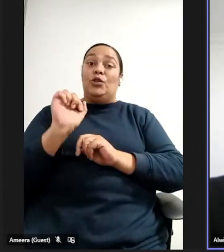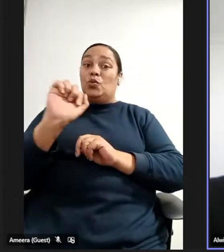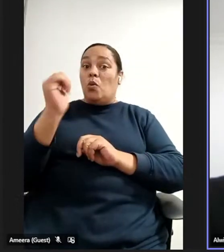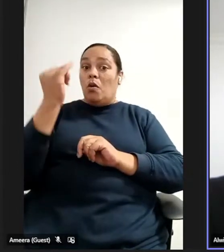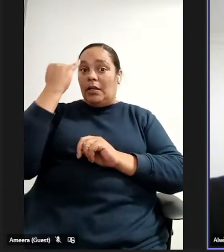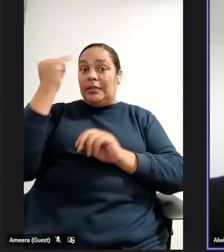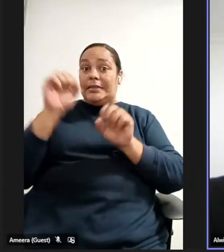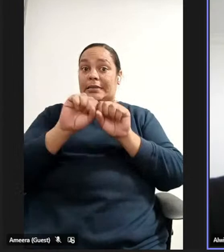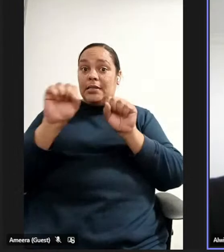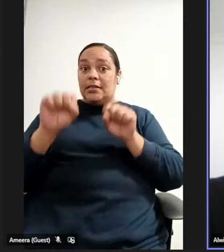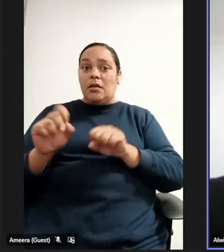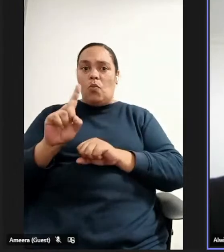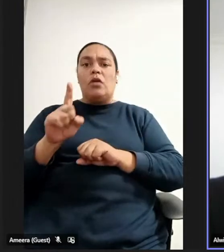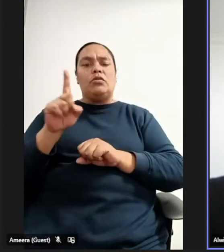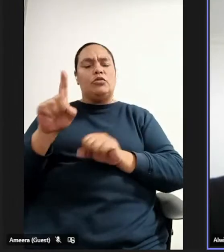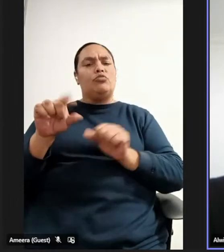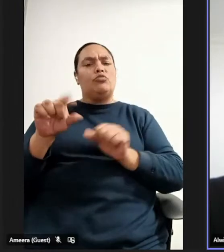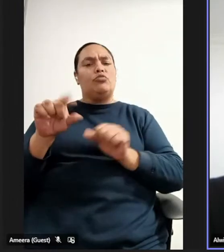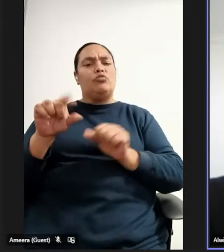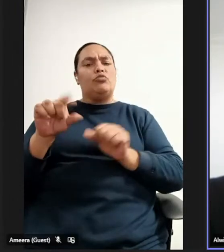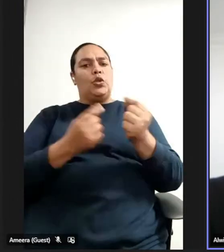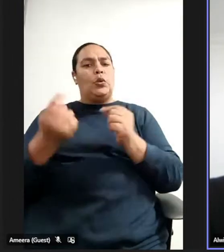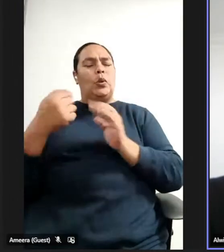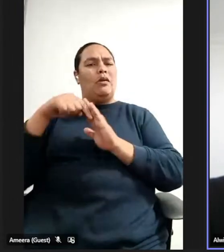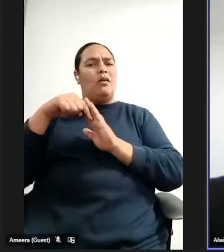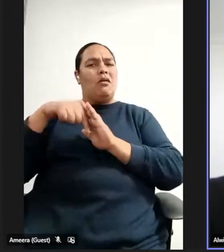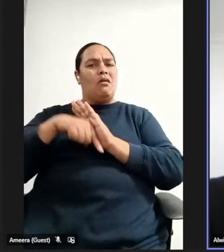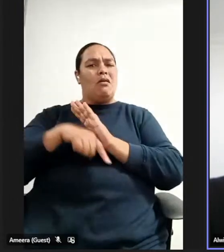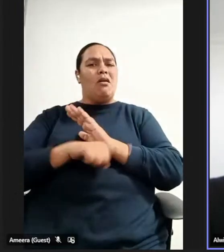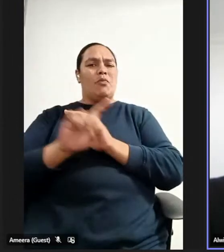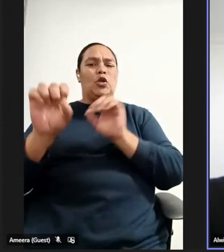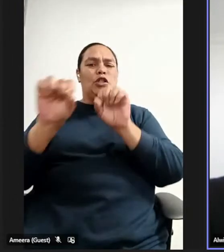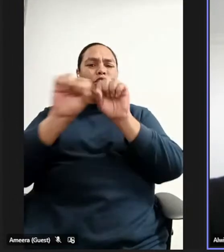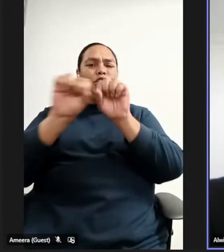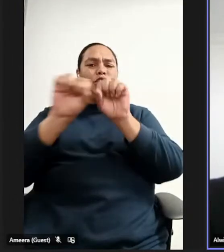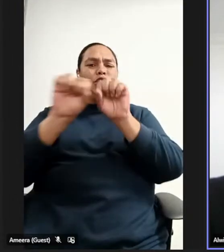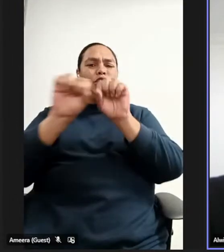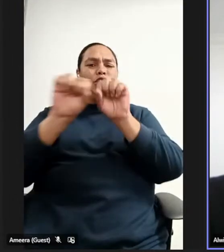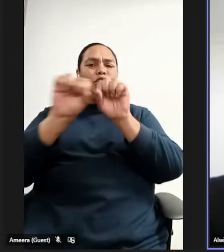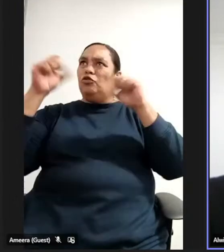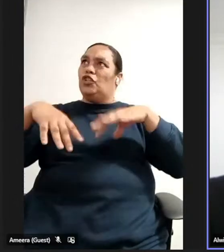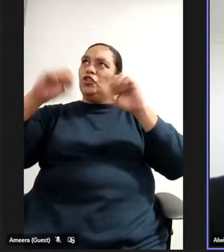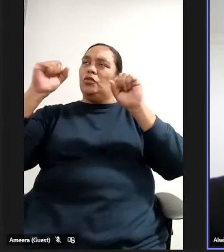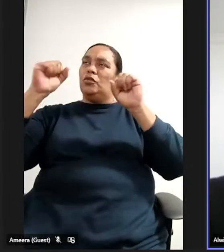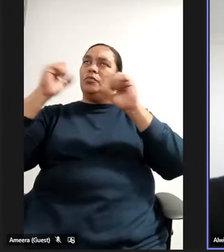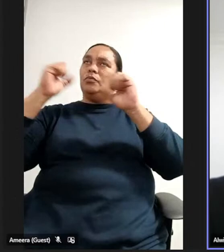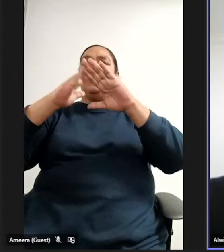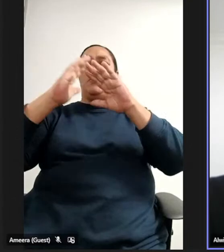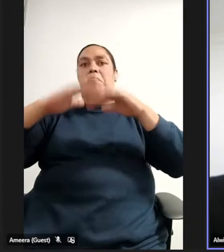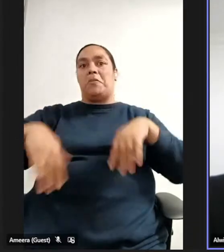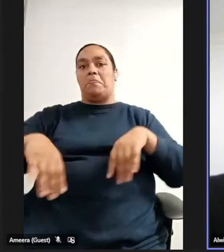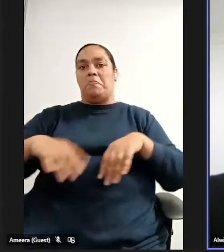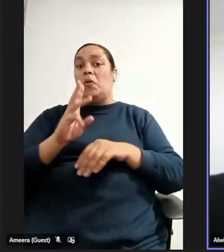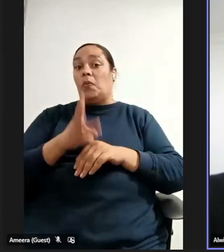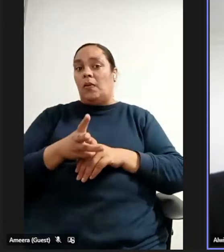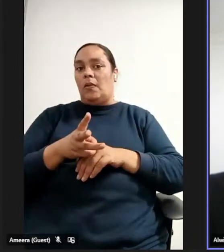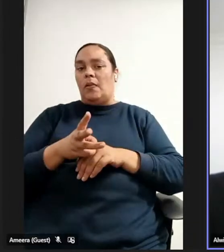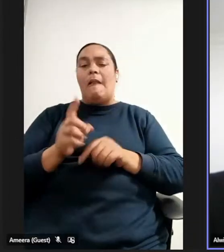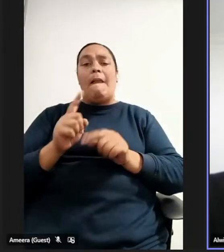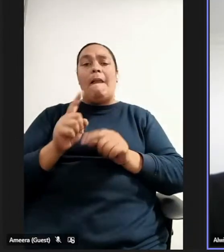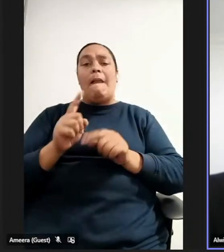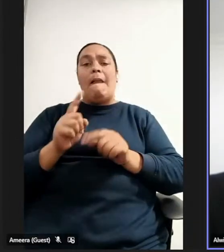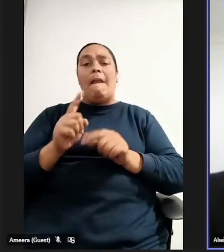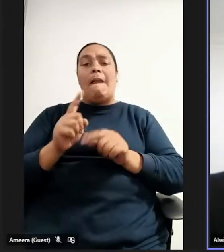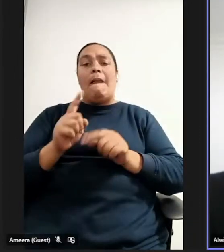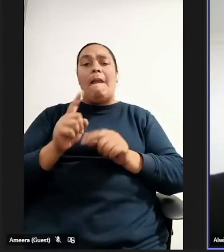will continue to go into deeper stages of load shedding to prevent grid collapse. A total blackout would effectively